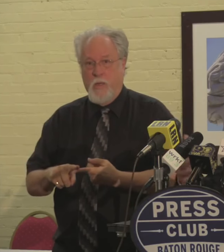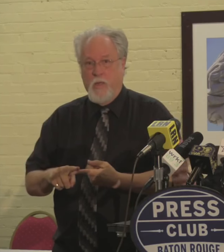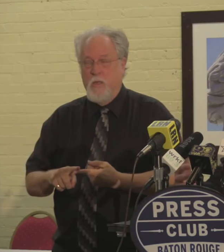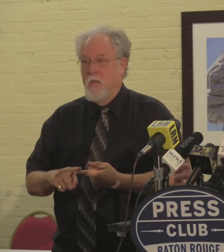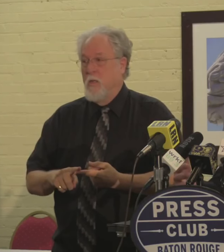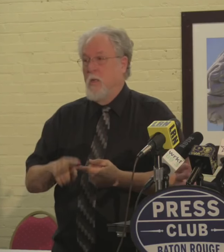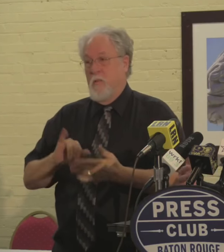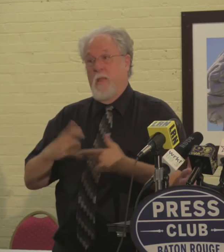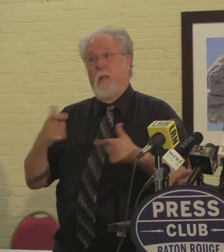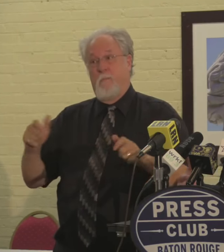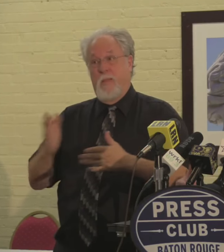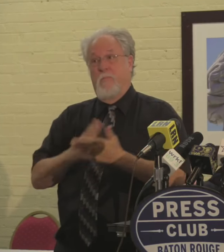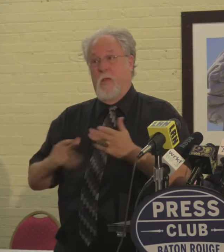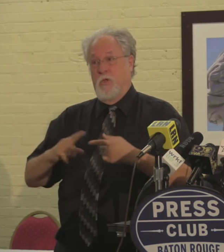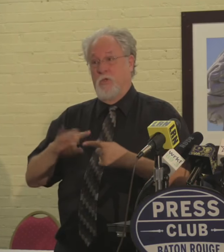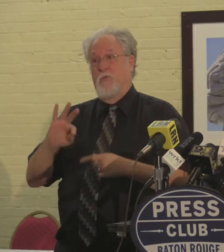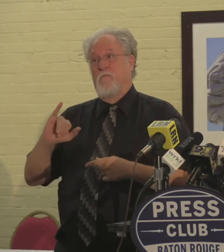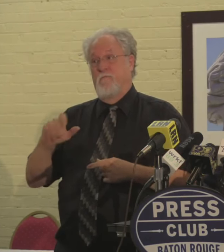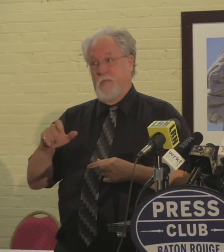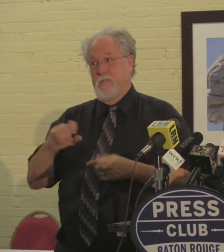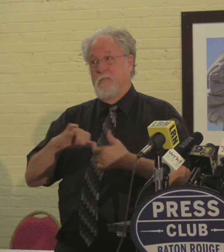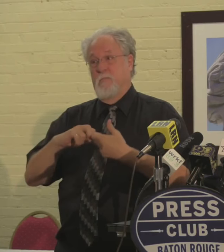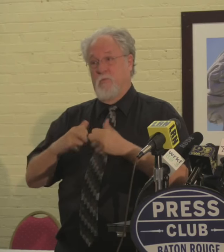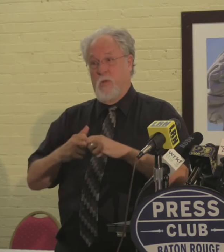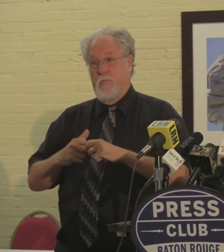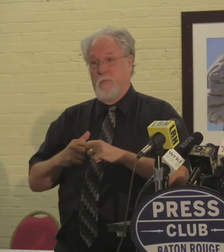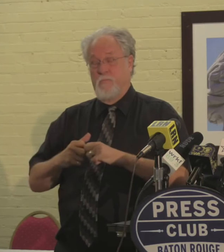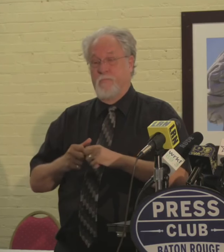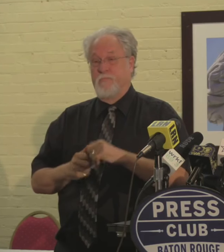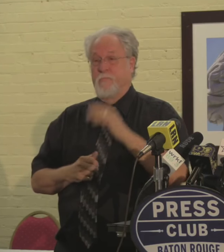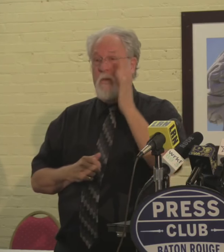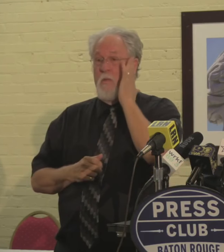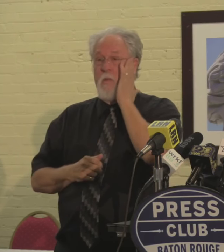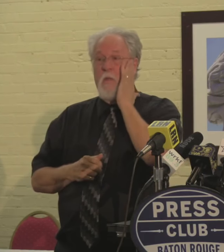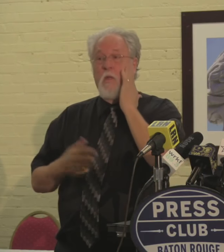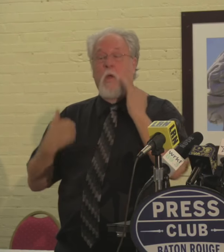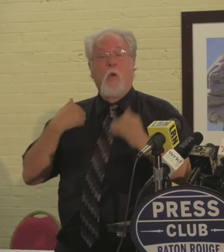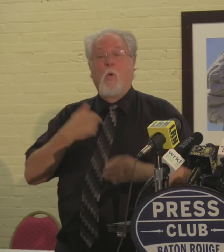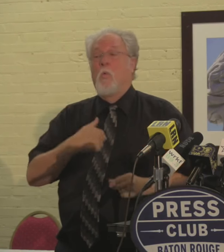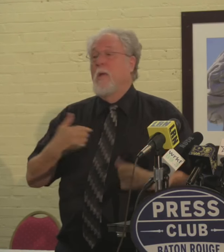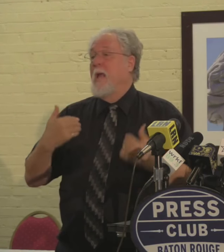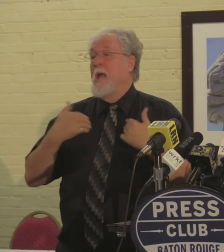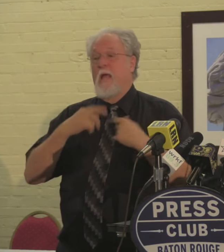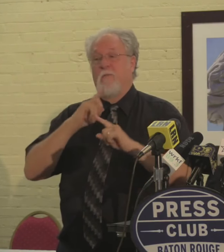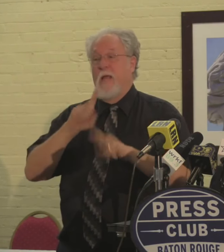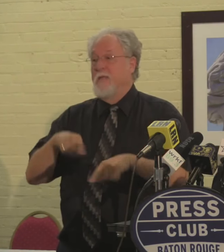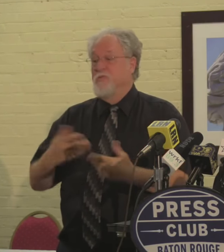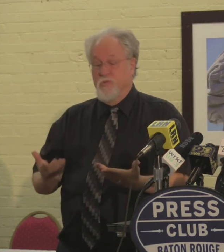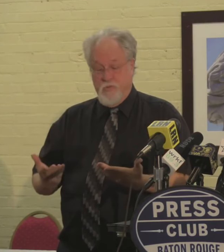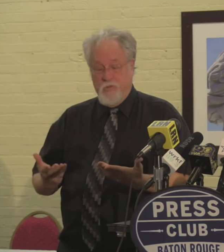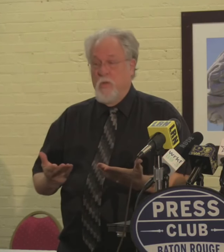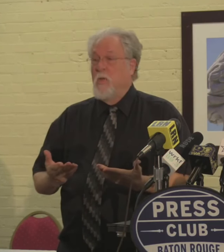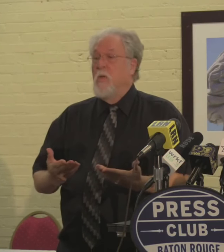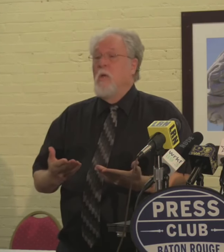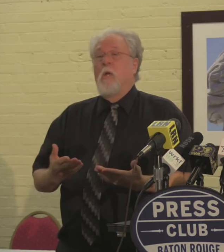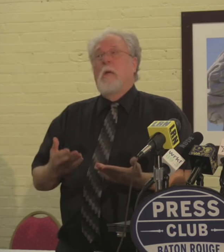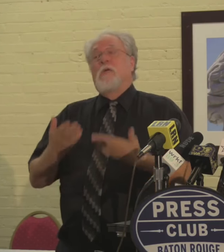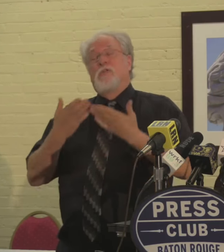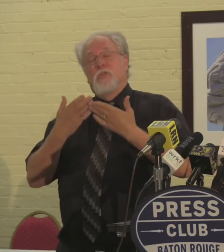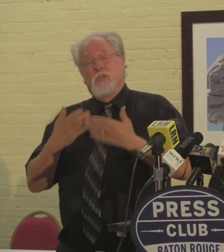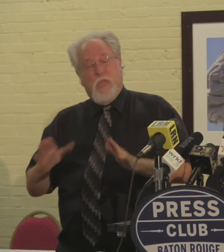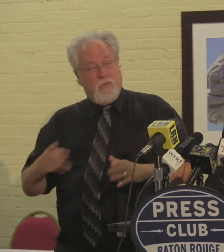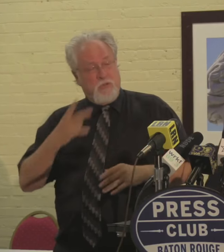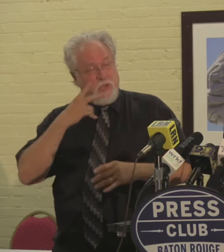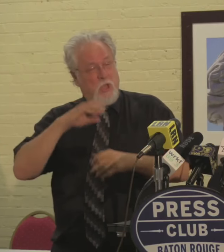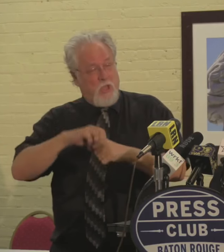because that's a big part of fixing this problem as well. And we don't have the answer there. Generally speaking, and I think some of you